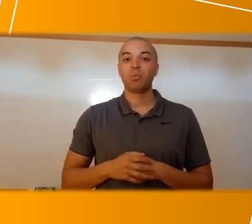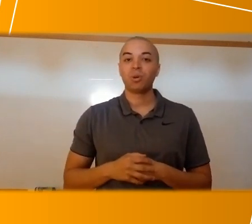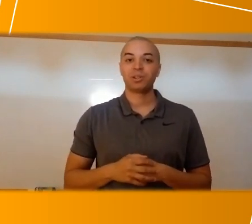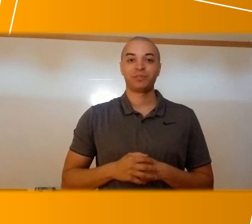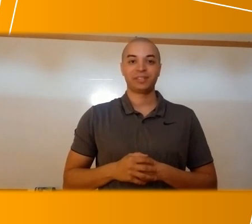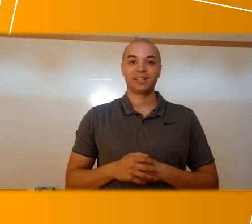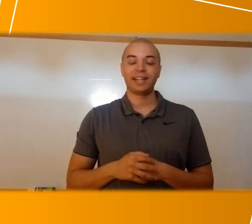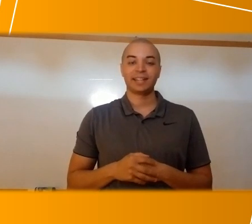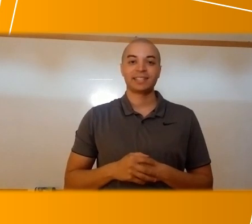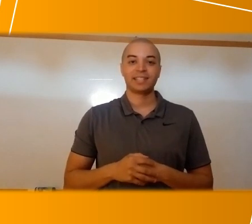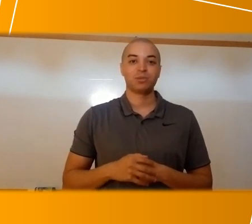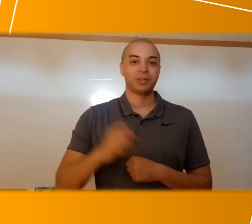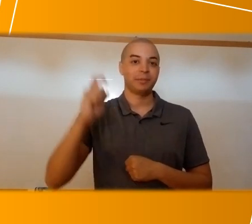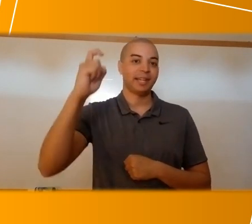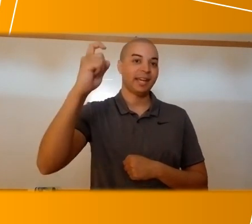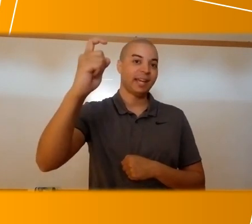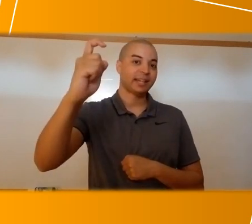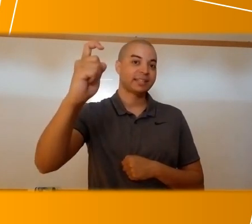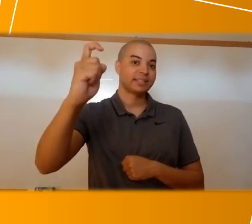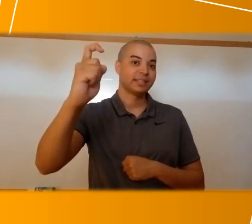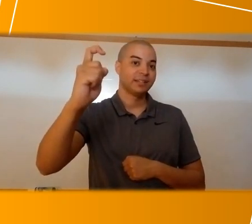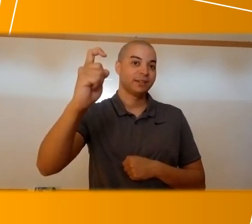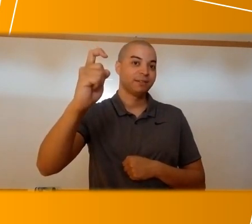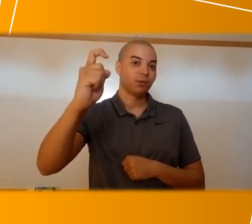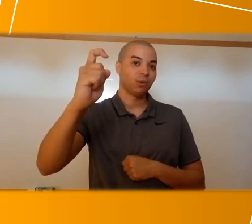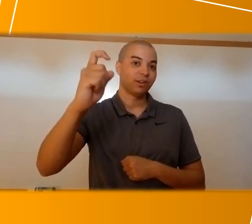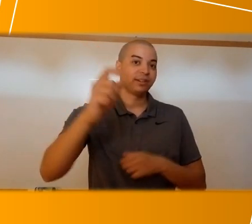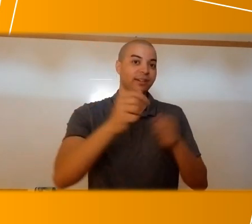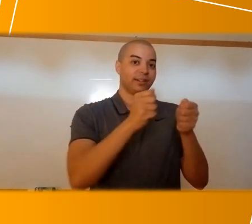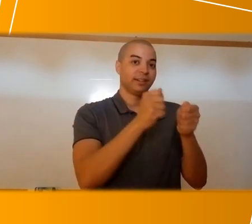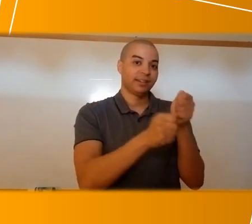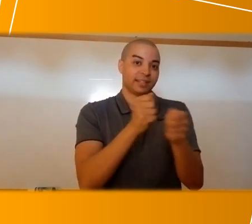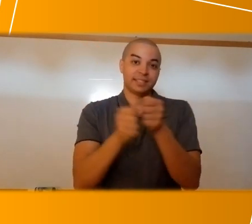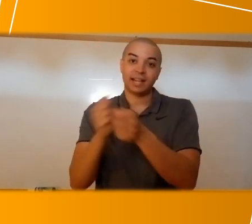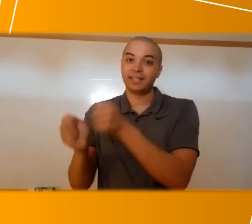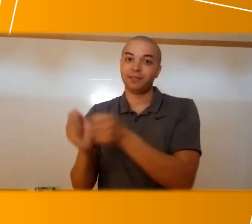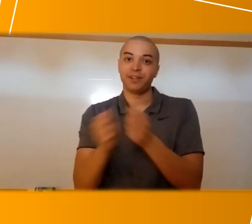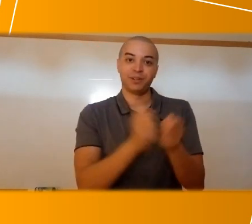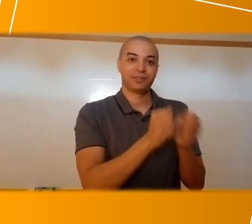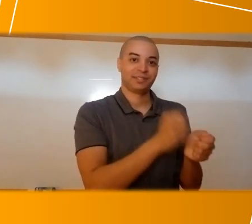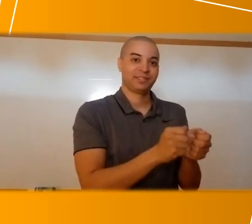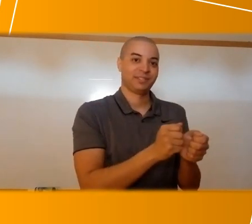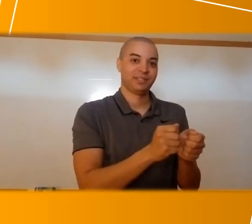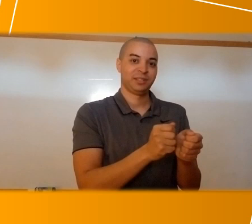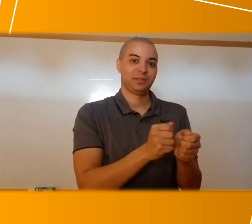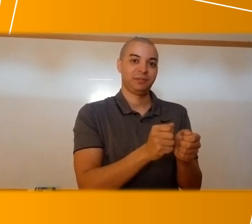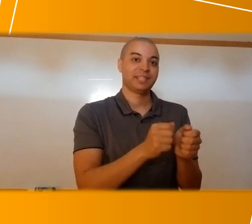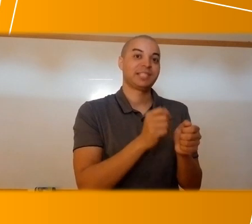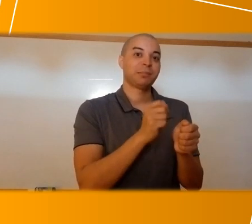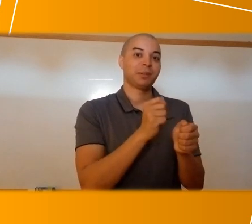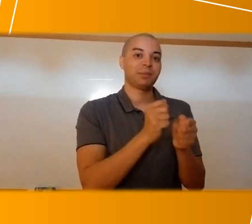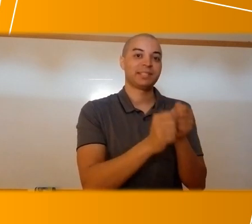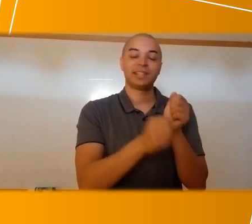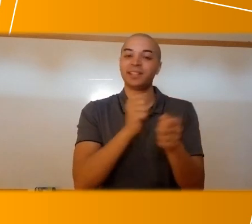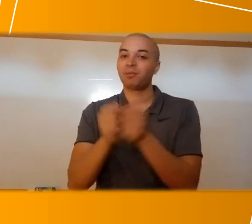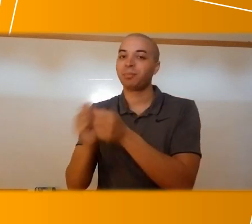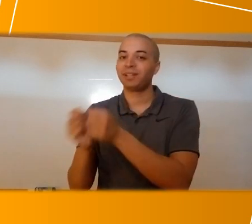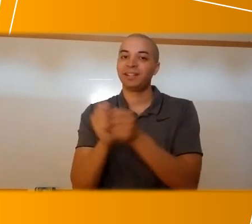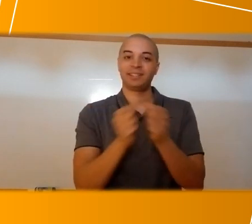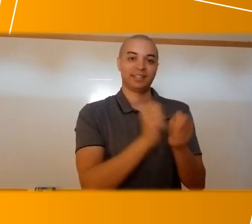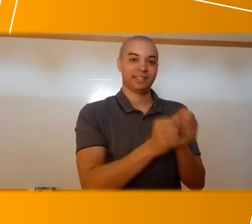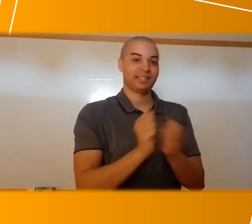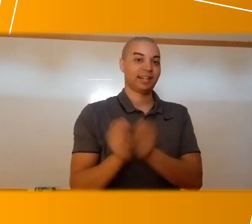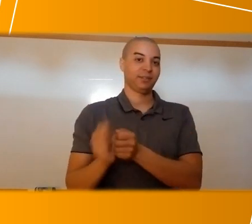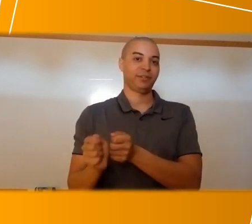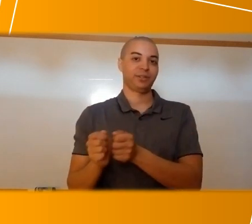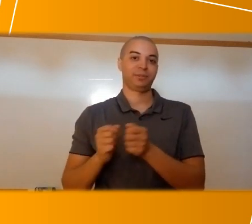first word for letter X is going to be X for xylophone. You can simply pretend like we're